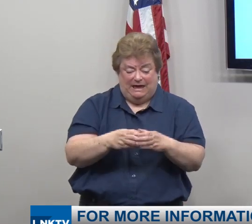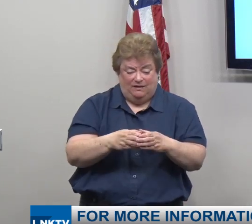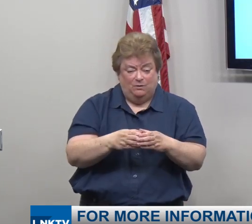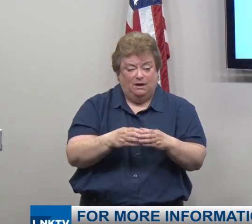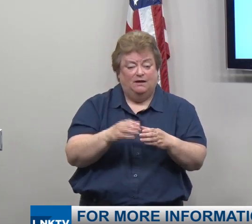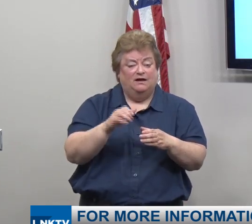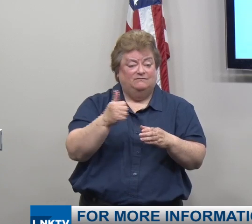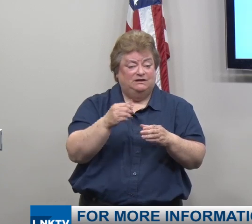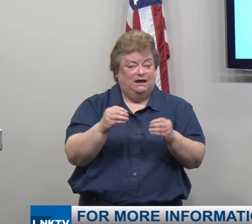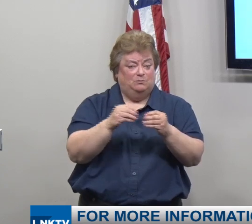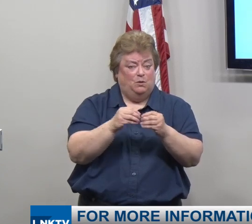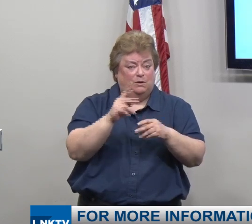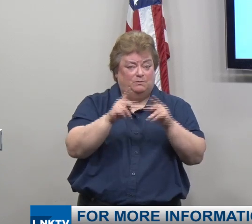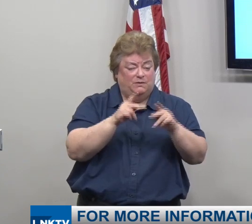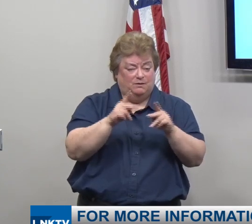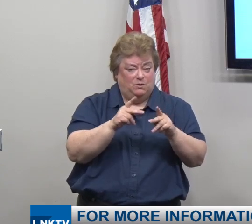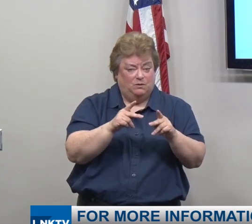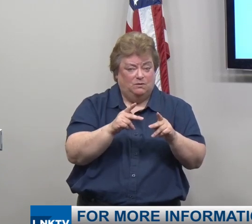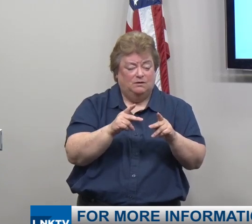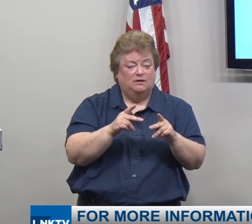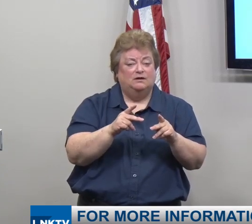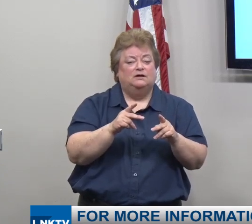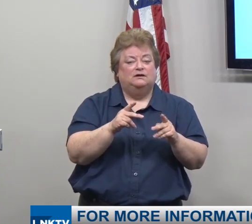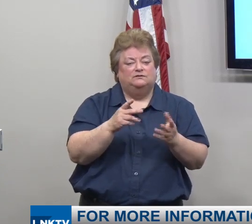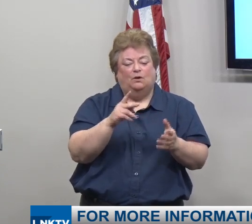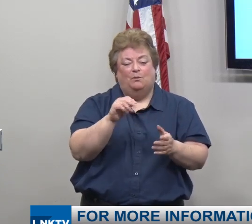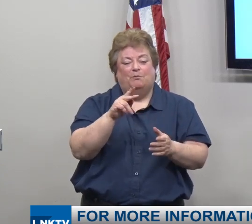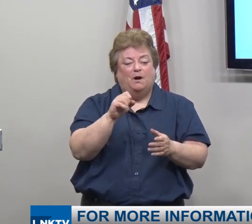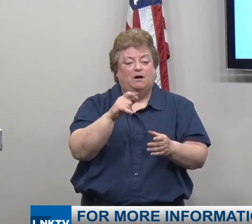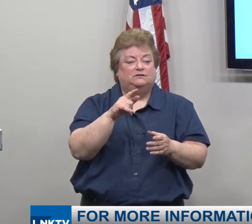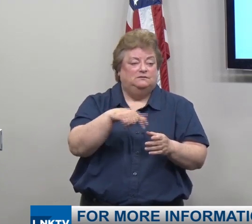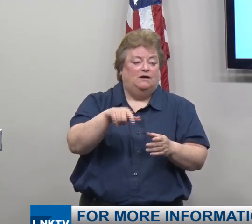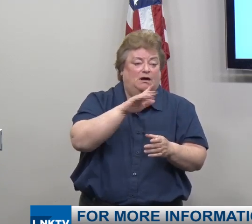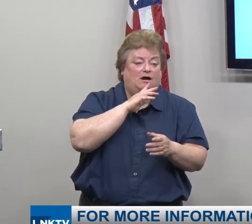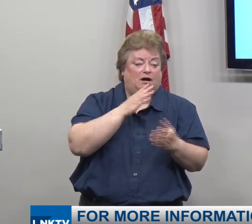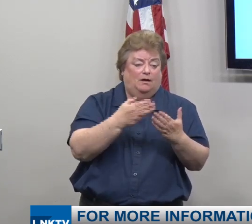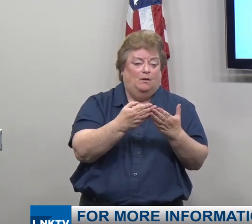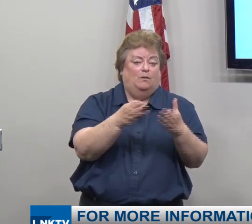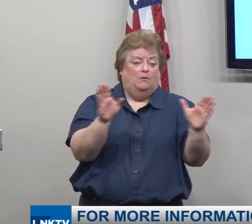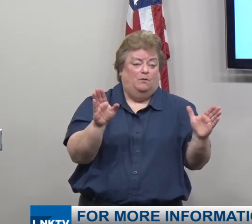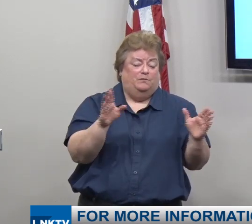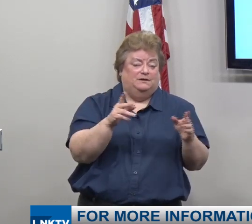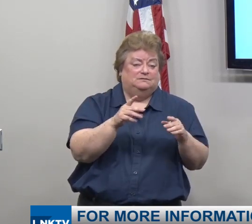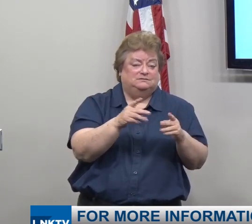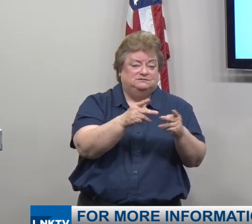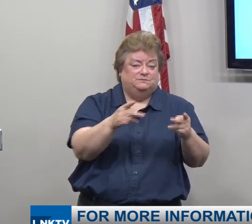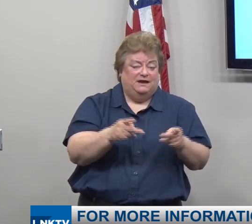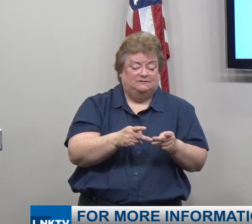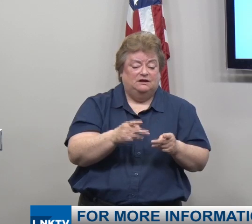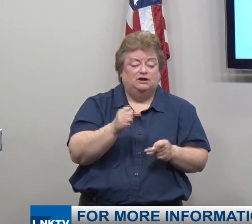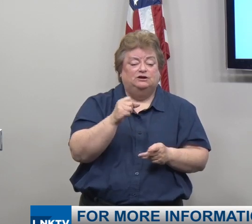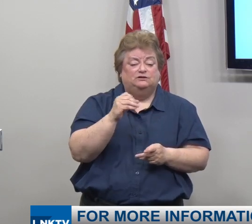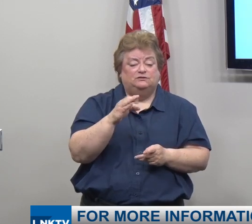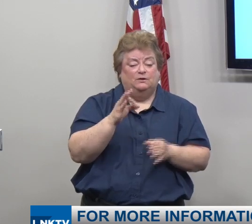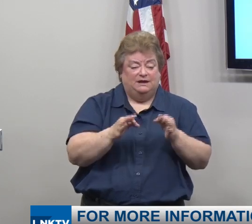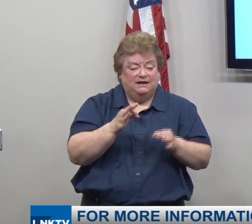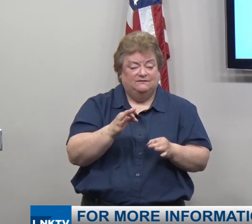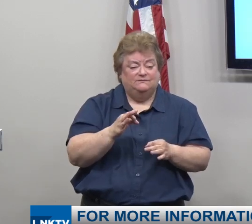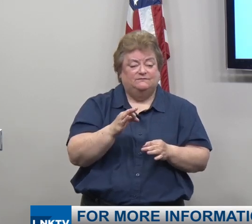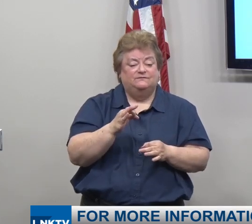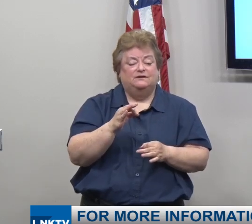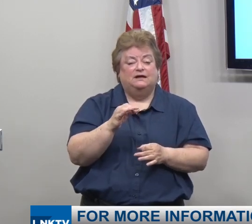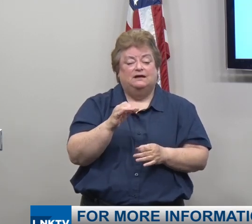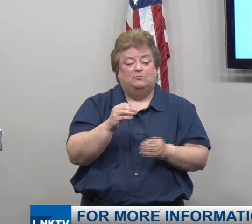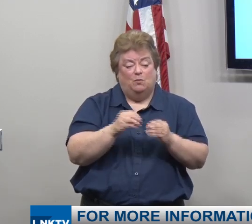or more people, and our parks are public spaces, so we would it would apply if there were more than 10 people gathered in the park, that directed